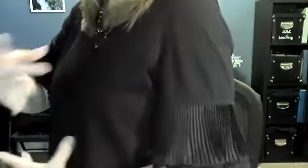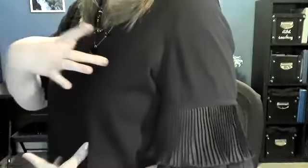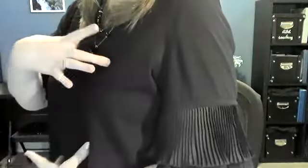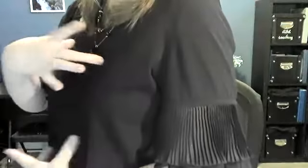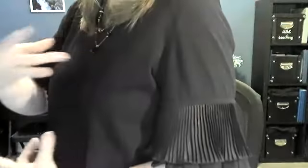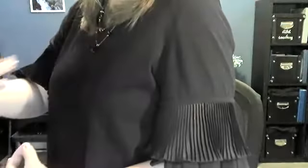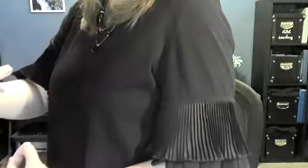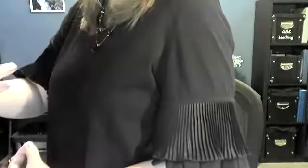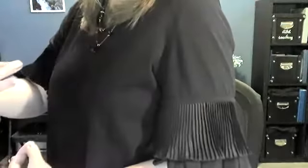close that hand shape.